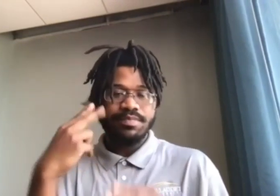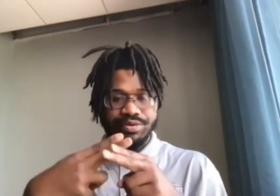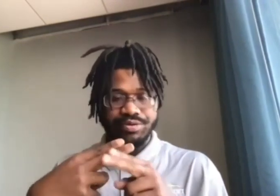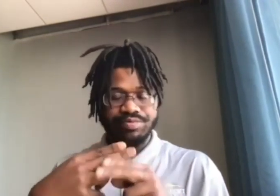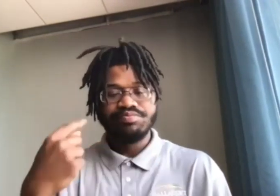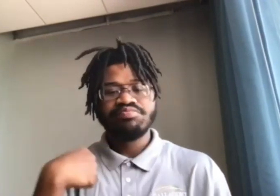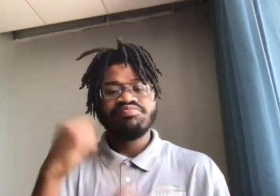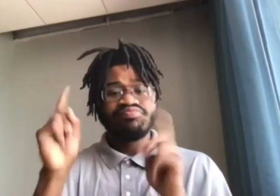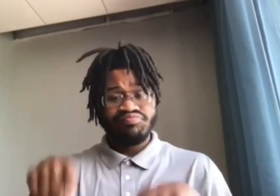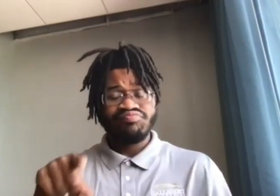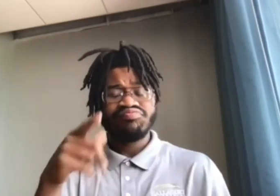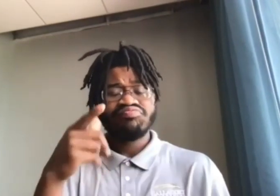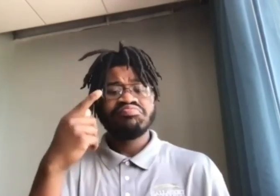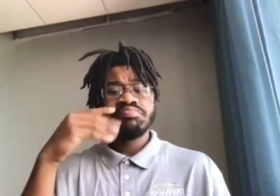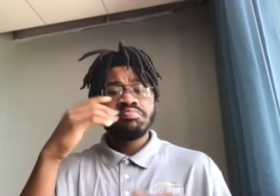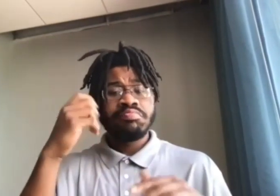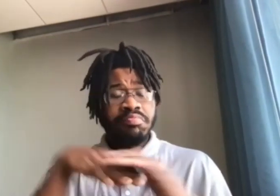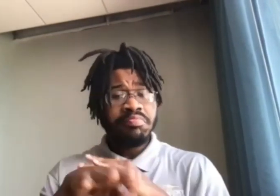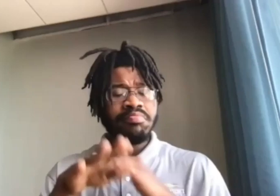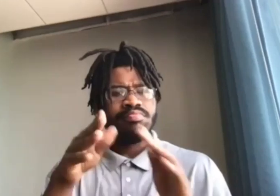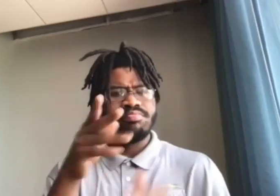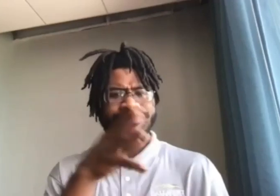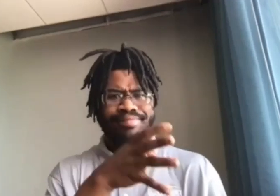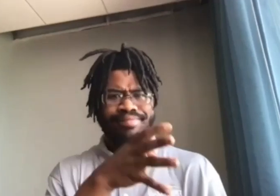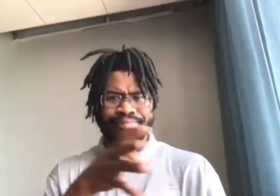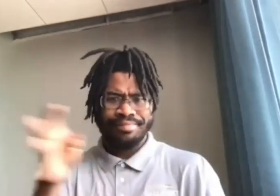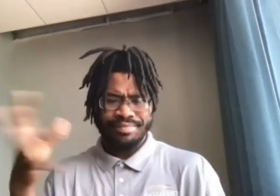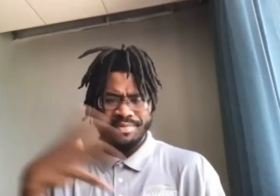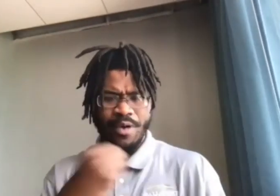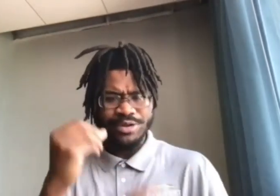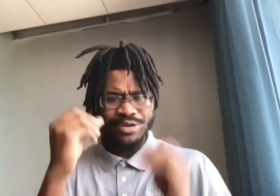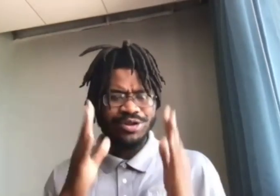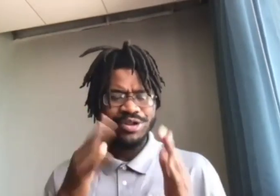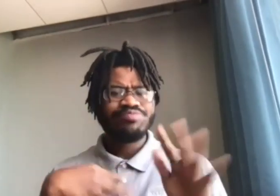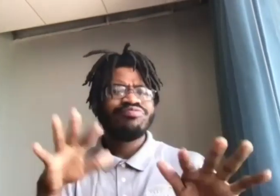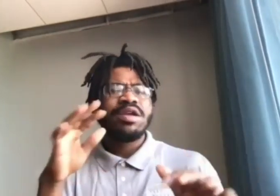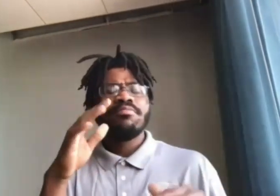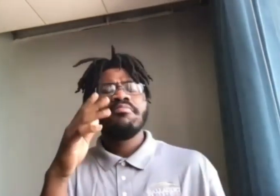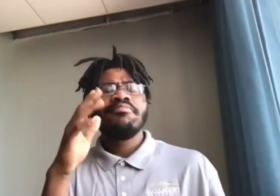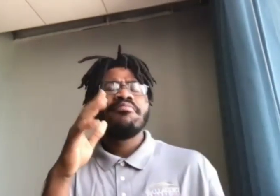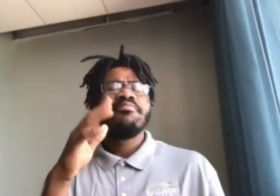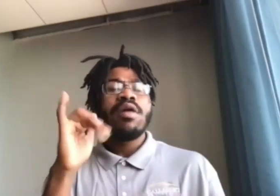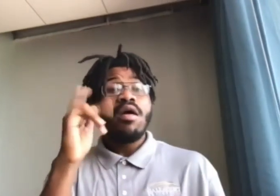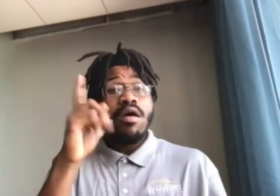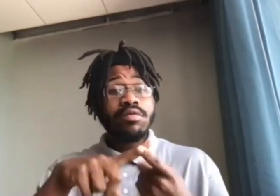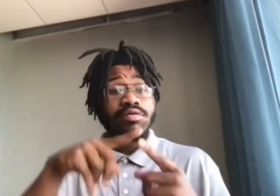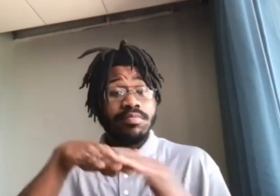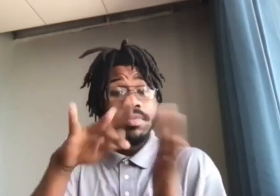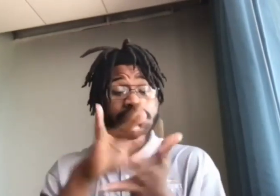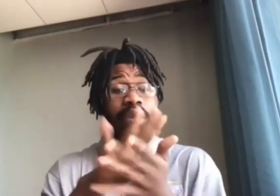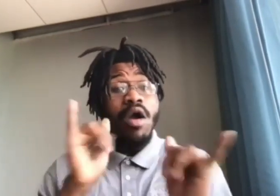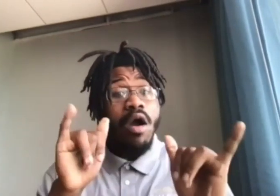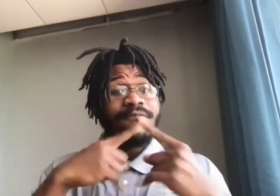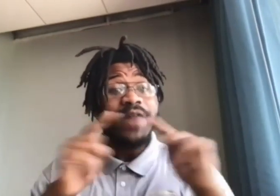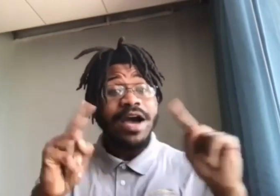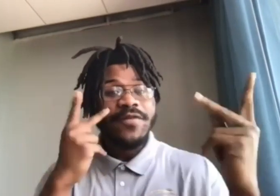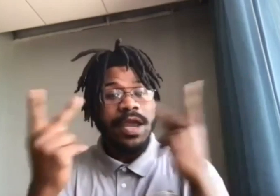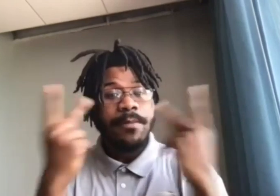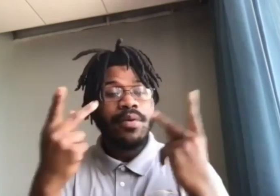Well, I went to school, as Candace mentioned, in Atlanta, and most of my teachers were white until I went